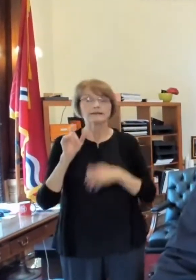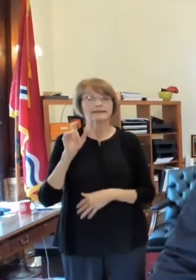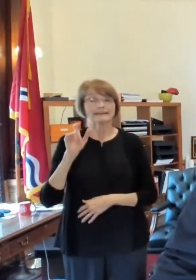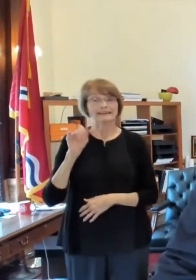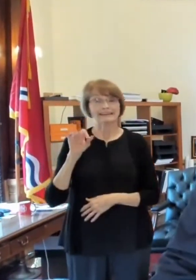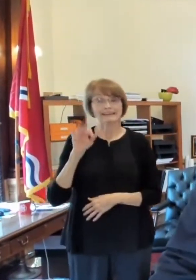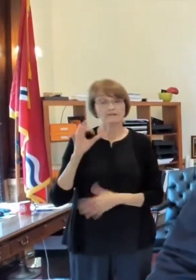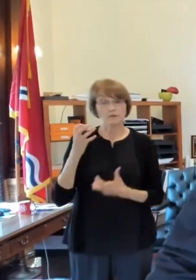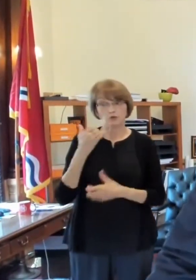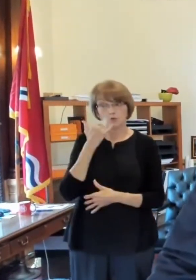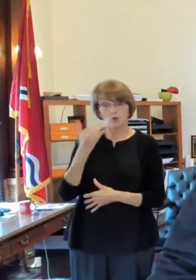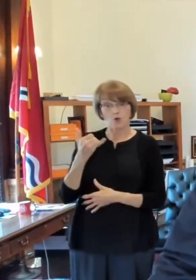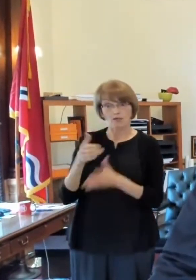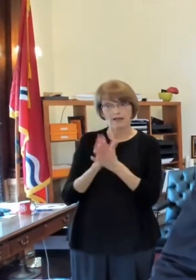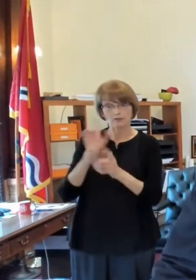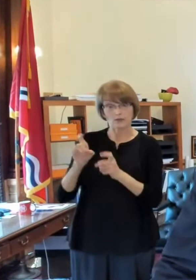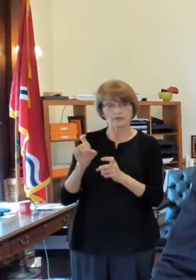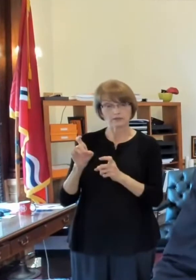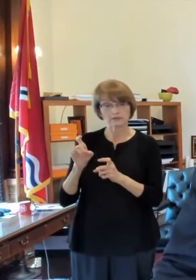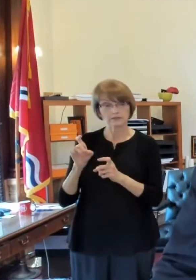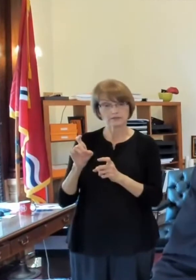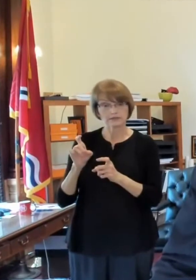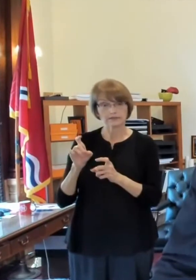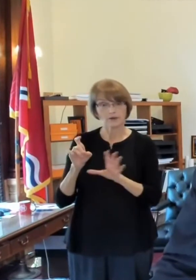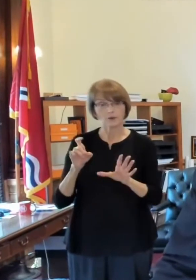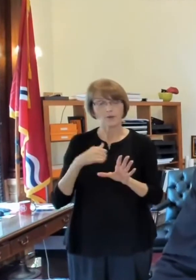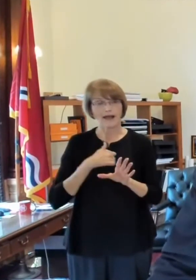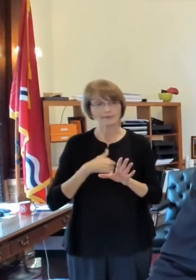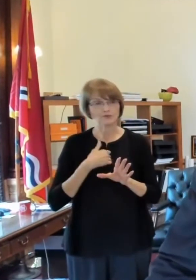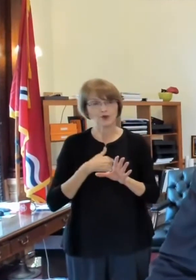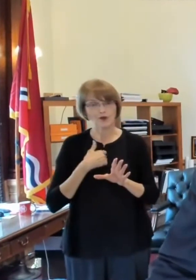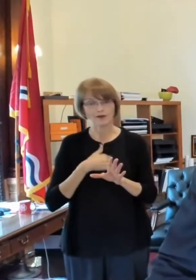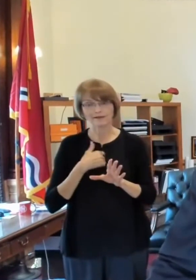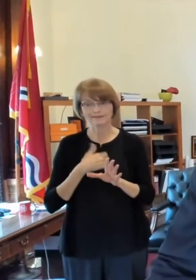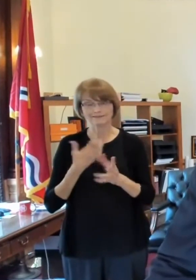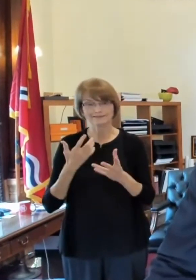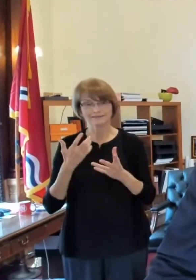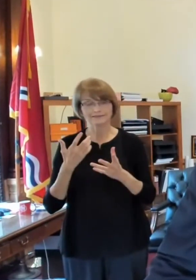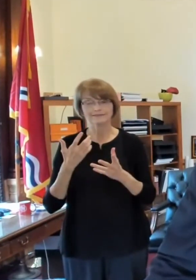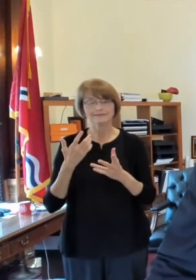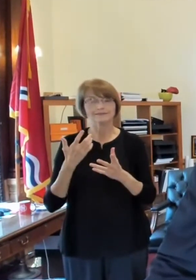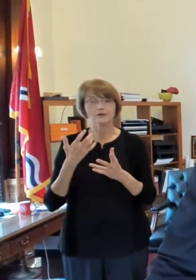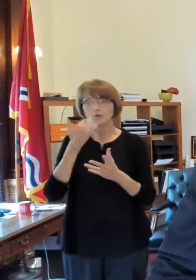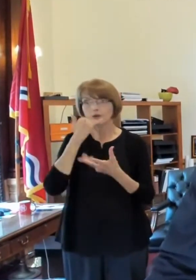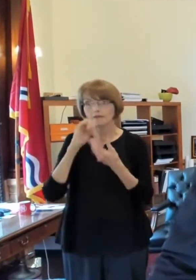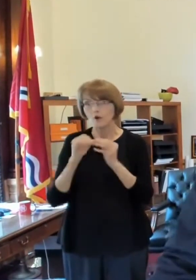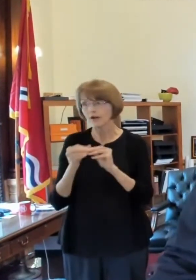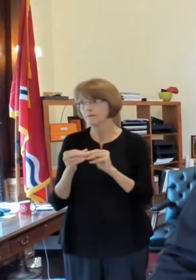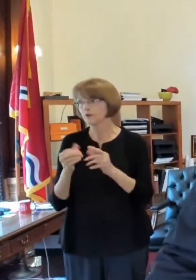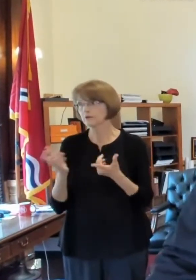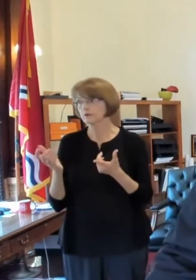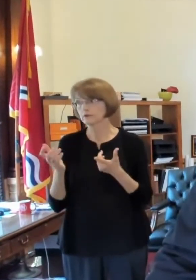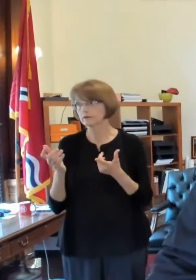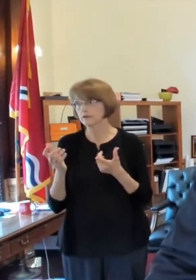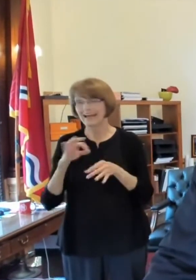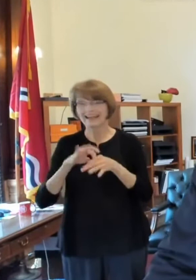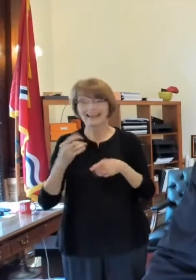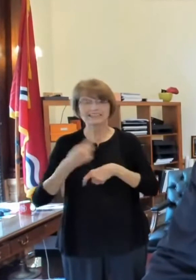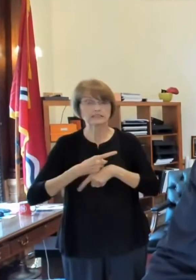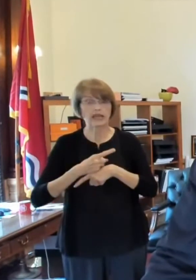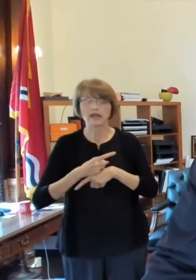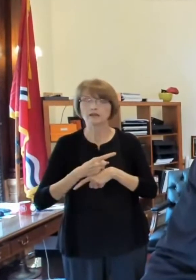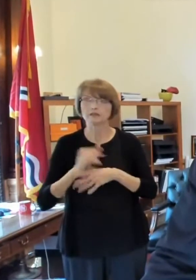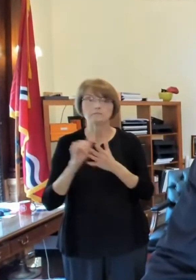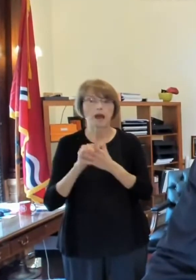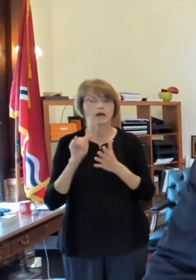wants to call you guys? Oh, I put you on the spot, didn't Sorry, I? I got my personal number if someone wants it. It's hard to get through election day. No, it's true. If somebody